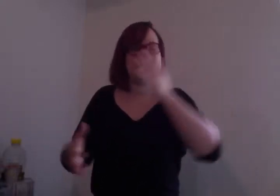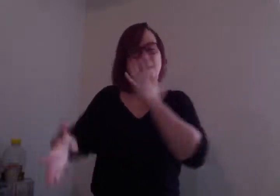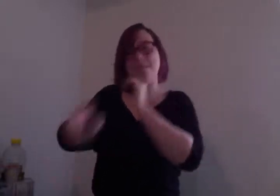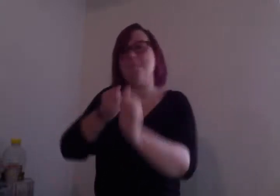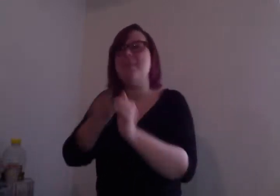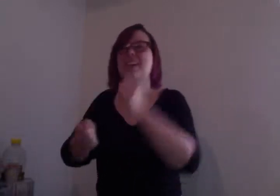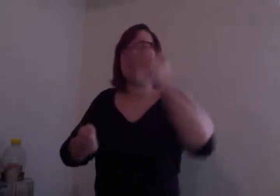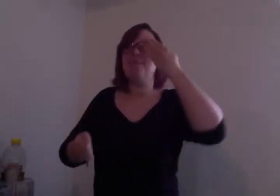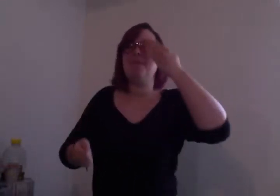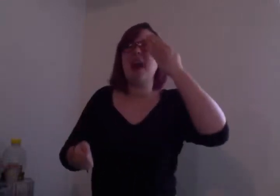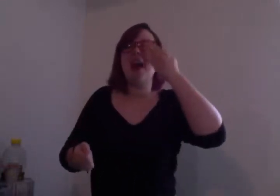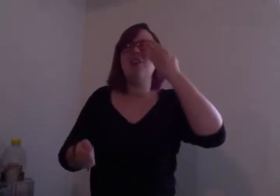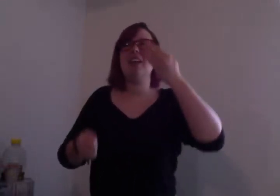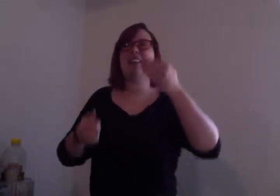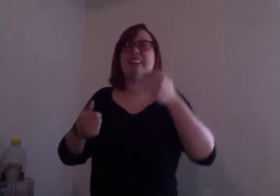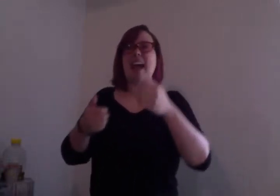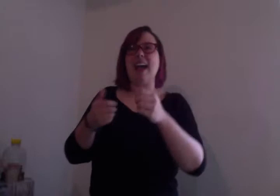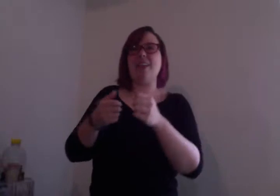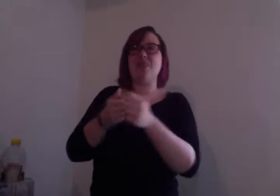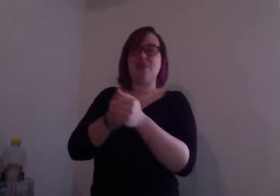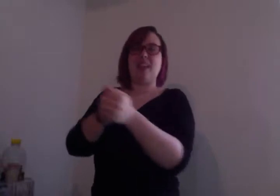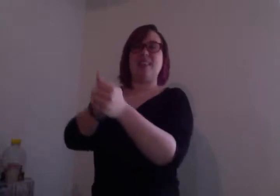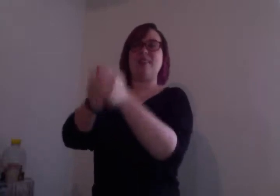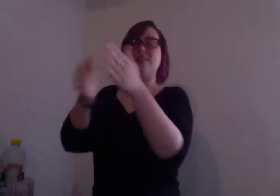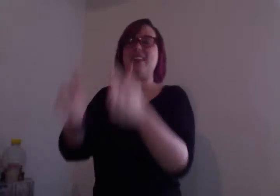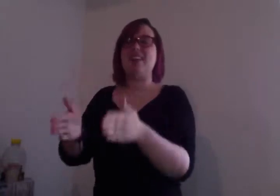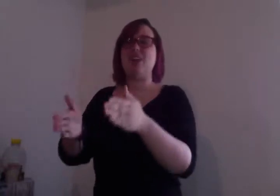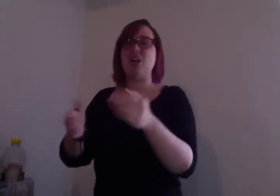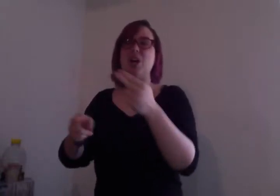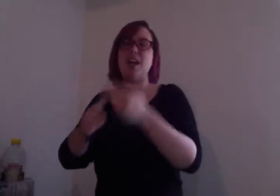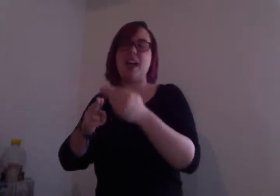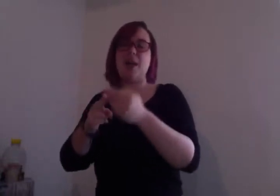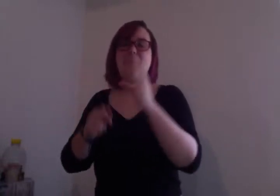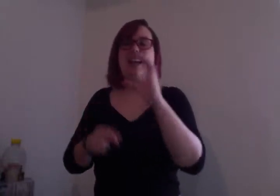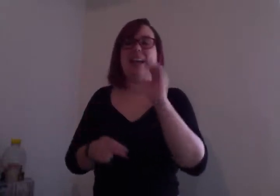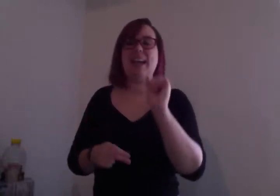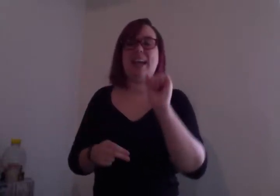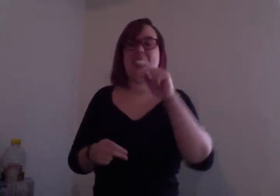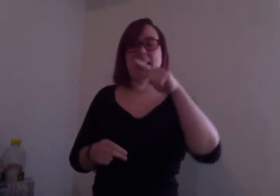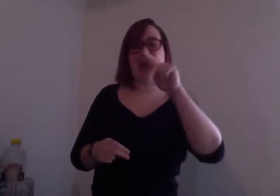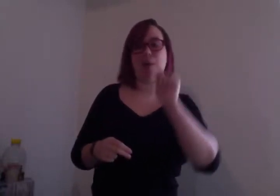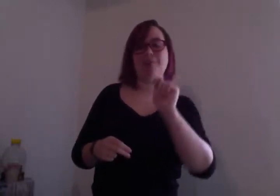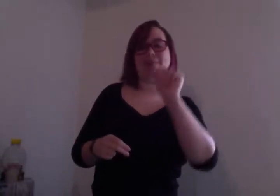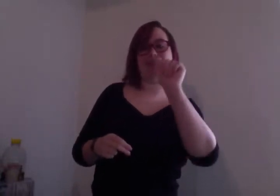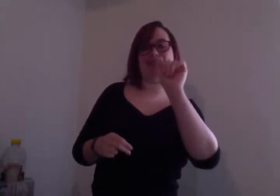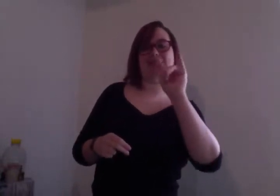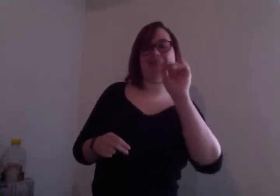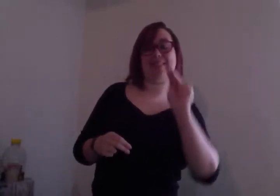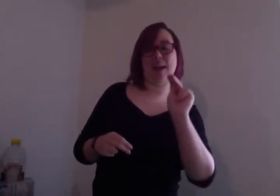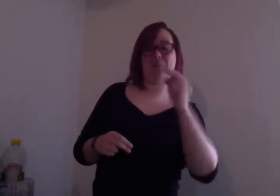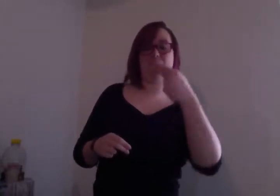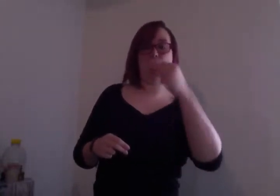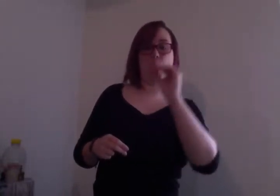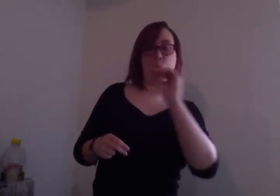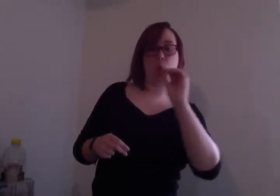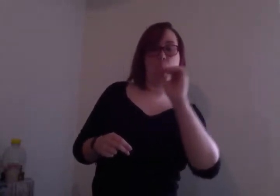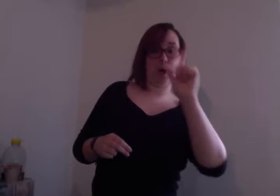Wendy, John, and Michael knew at first sight that they would love the Neverland, and they did. They liked